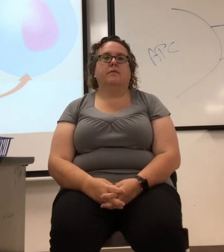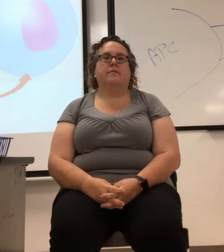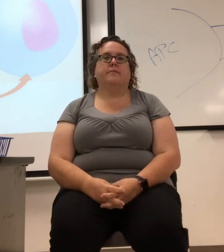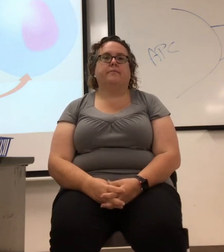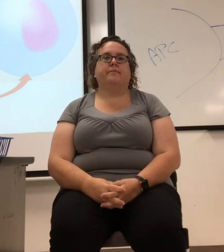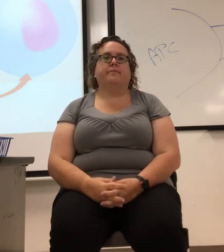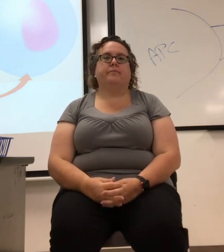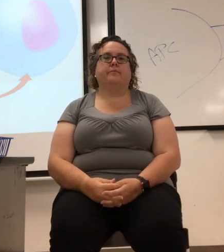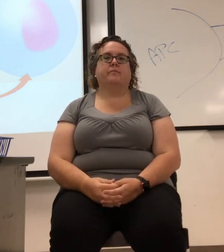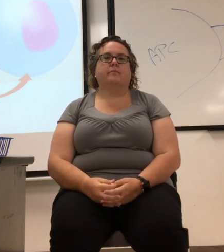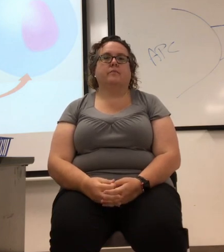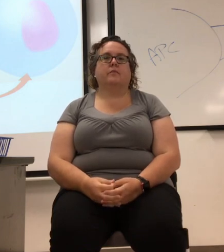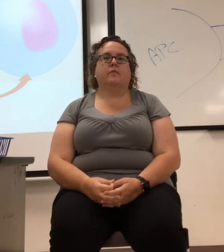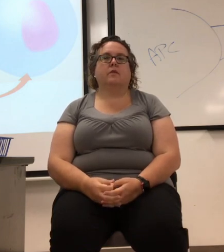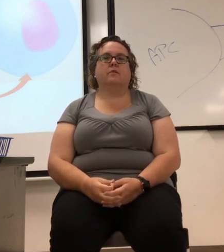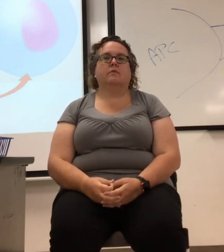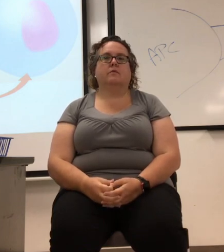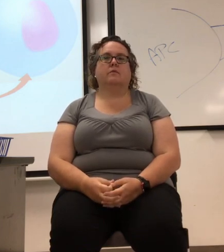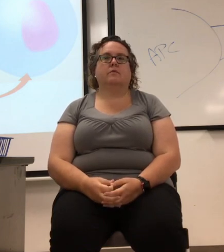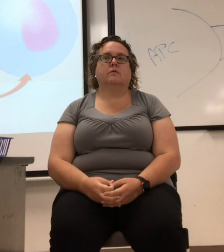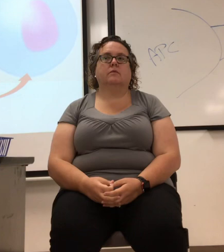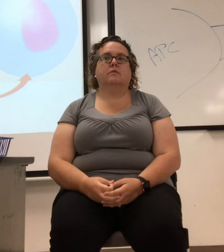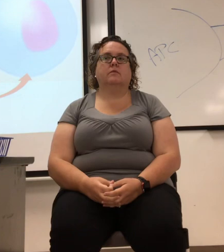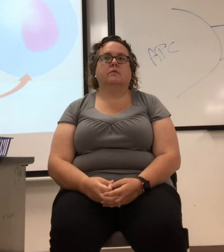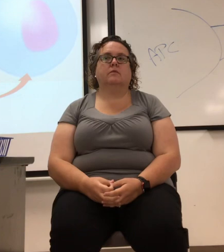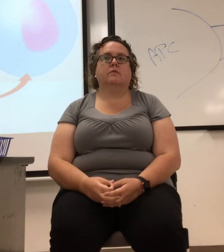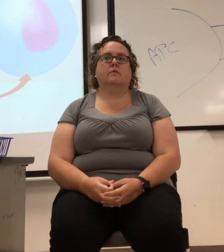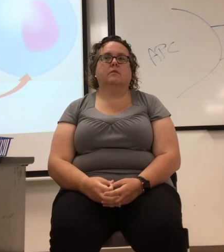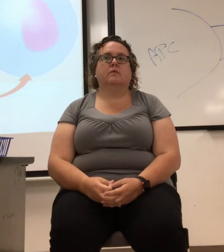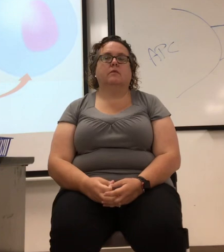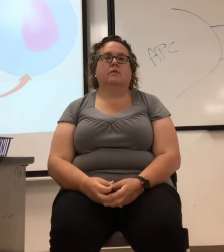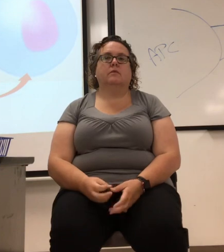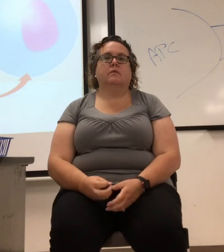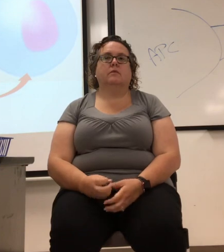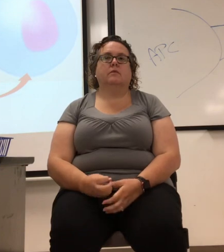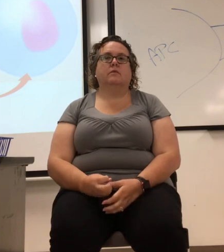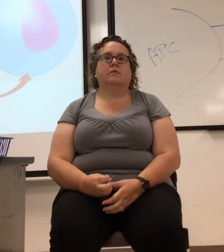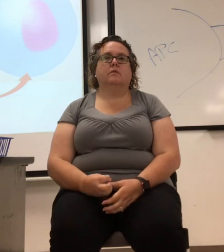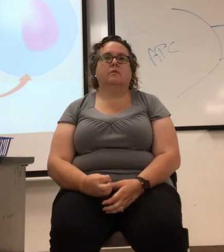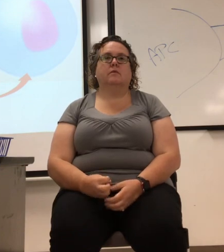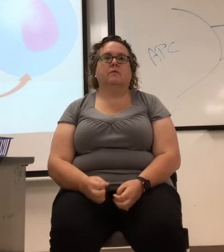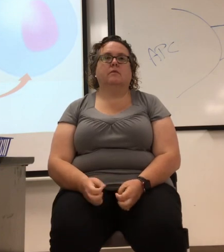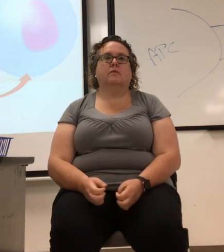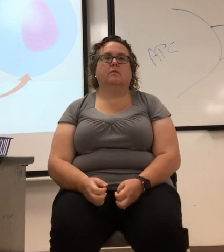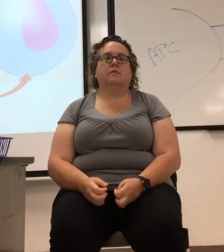to this non-self AG.